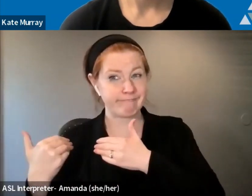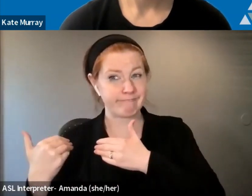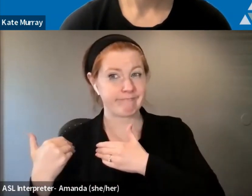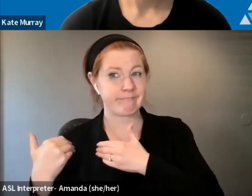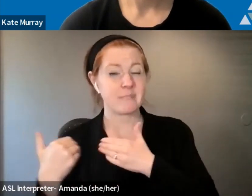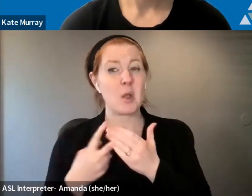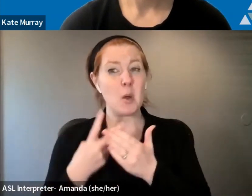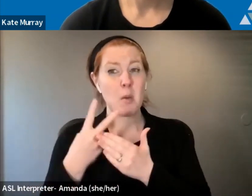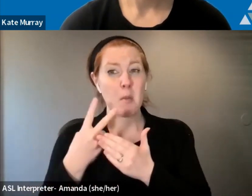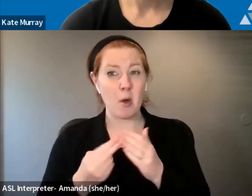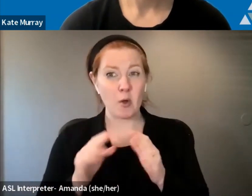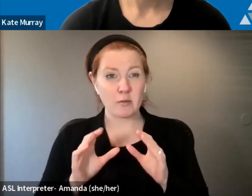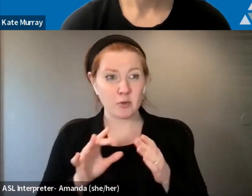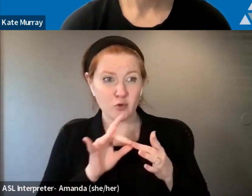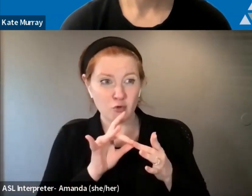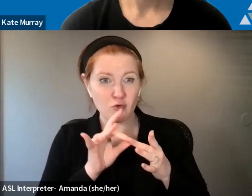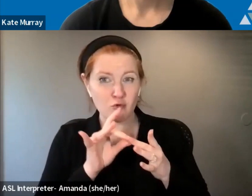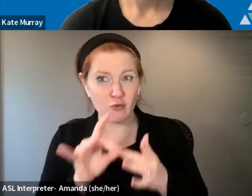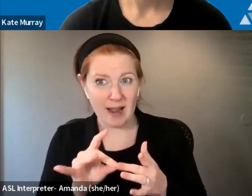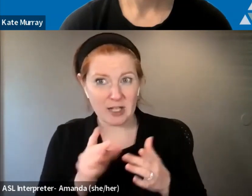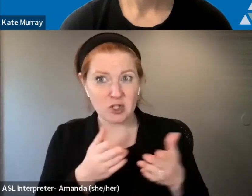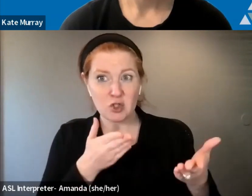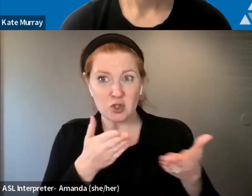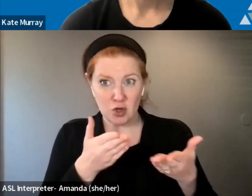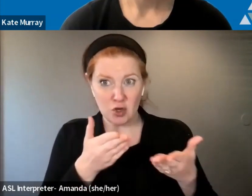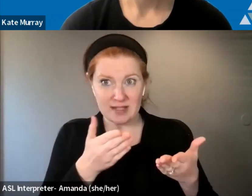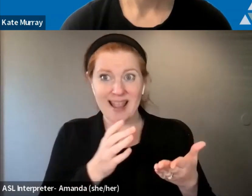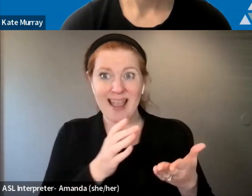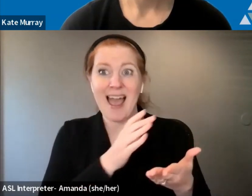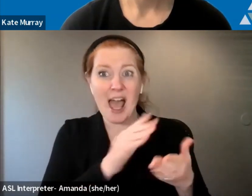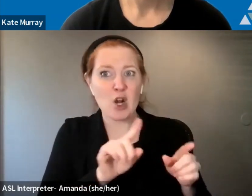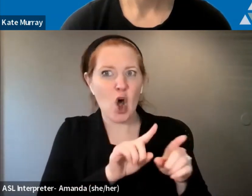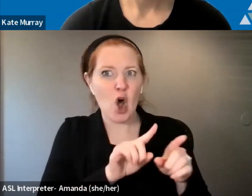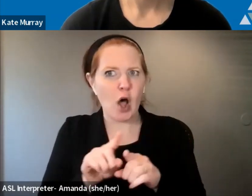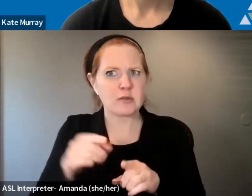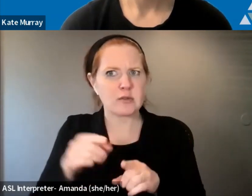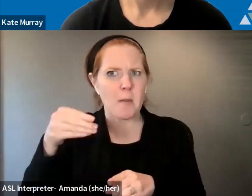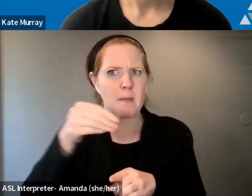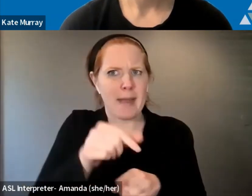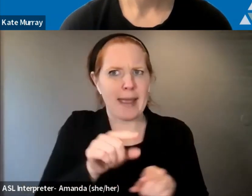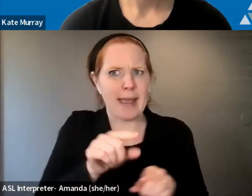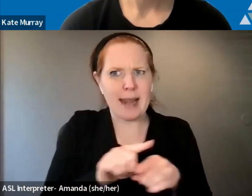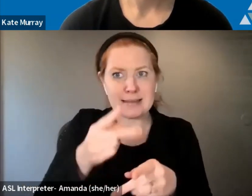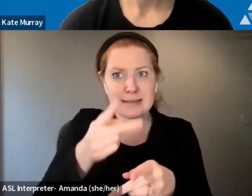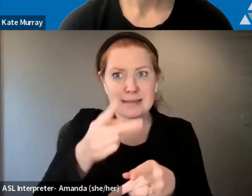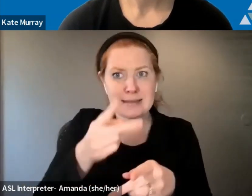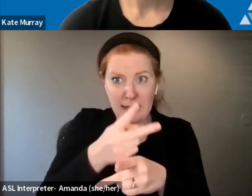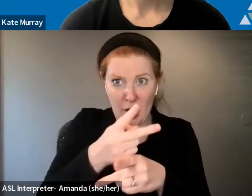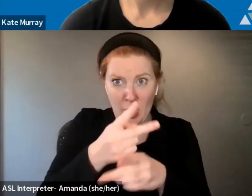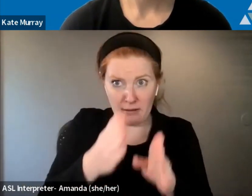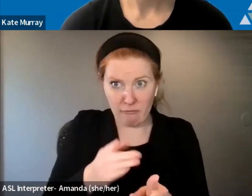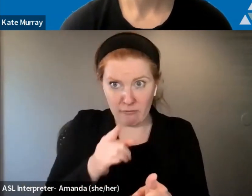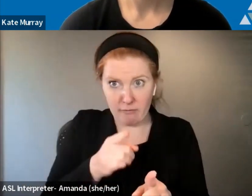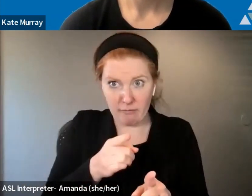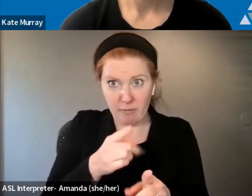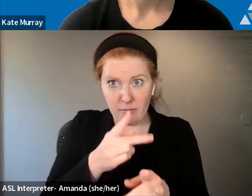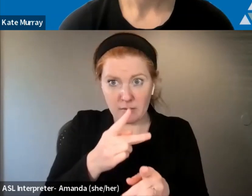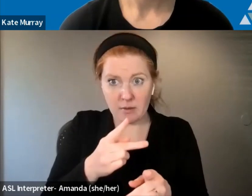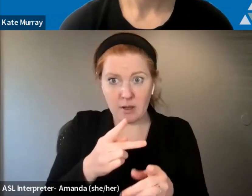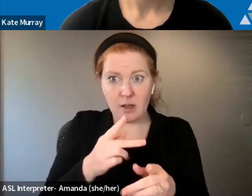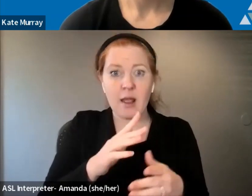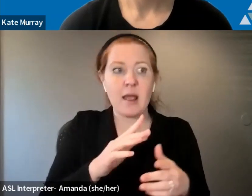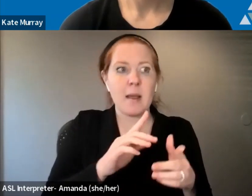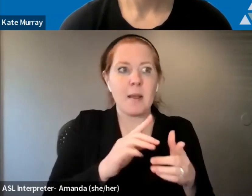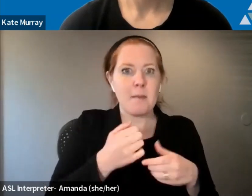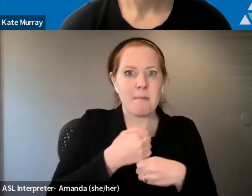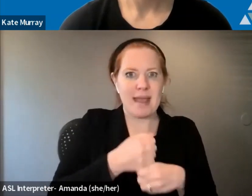both direct the service and also be paid as a caregiver? That is, make all